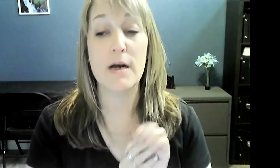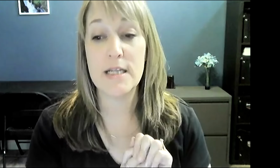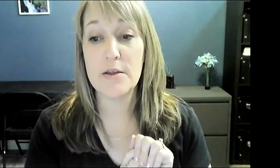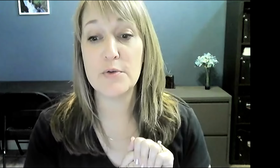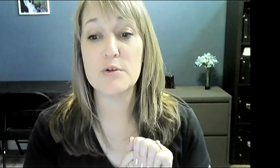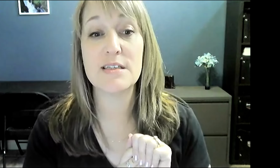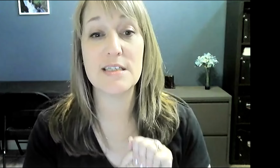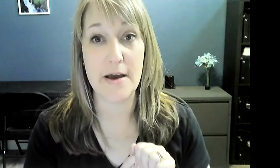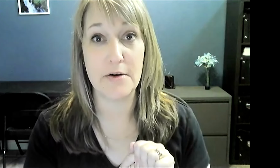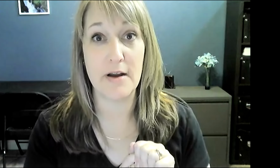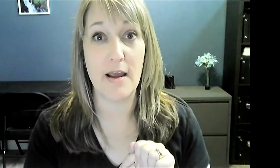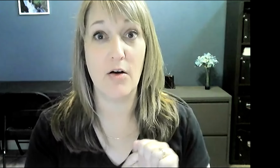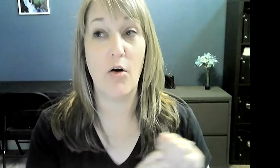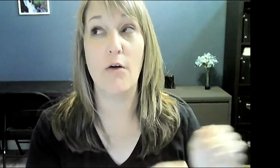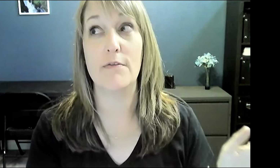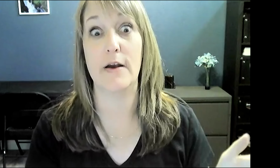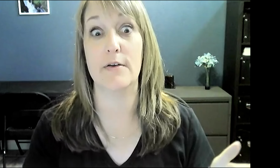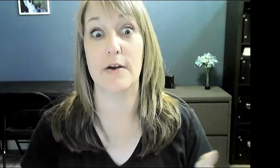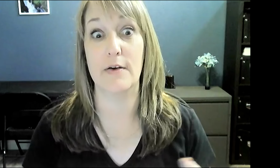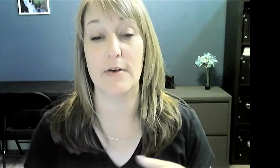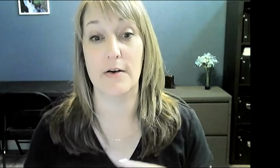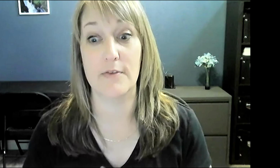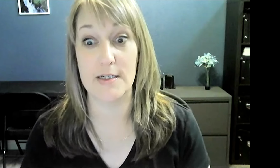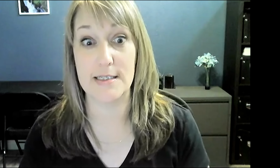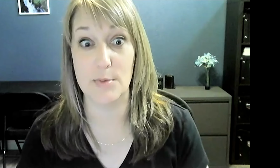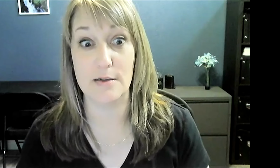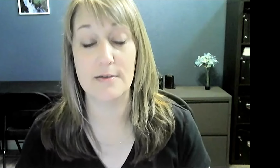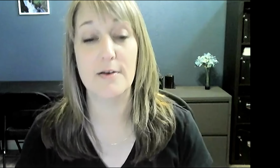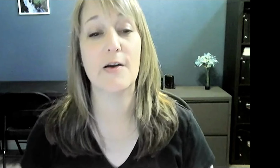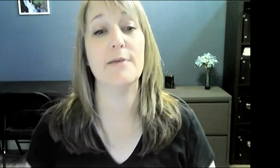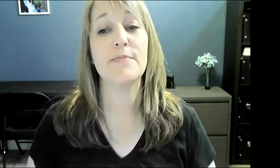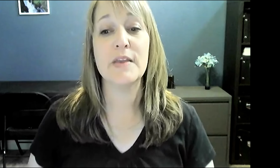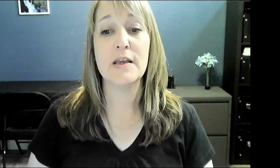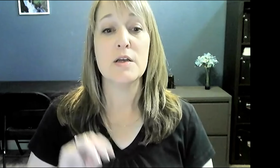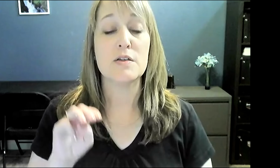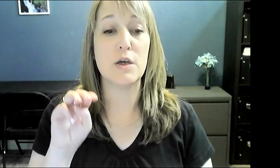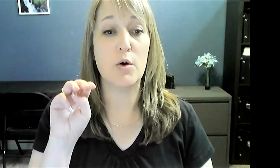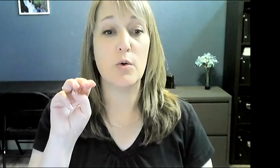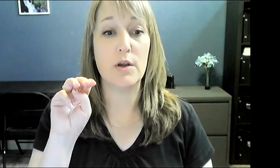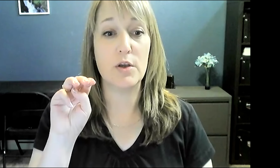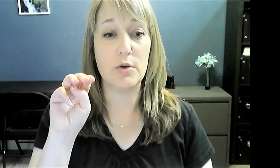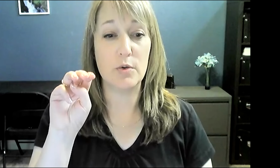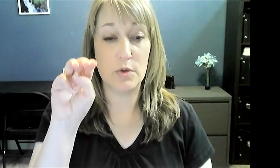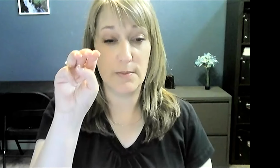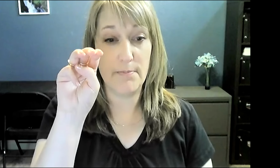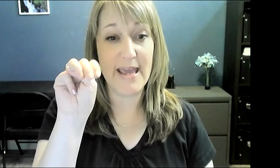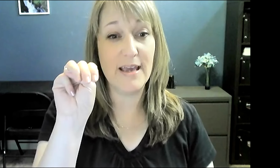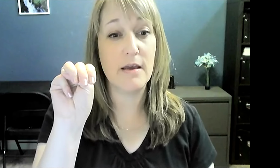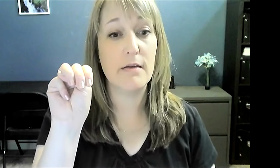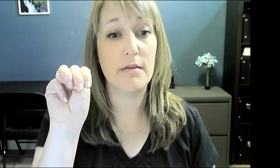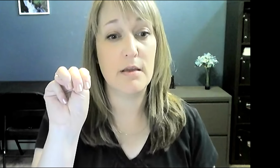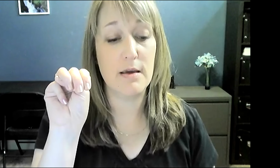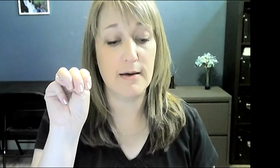Monday through Saturday are all very, very, very, very similar. Okay. So you make the